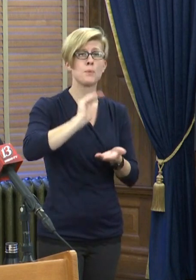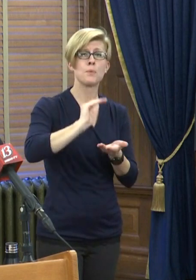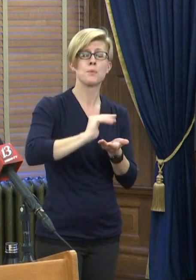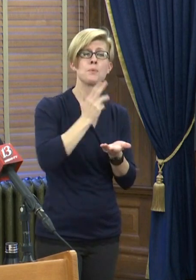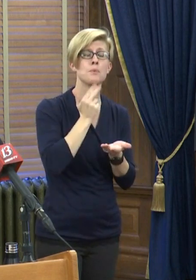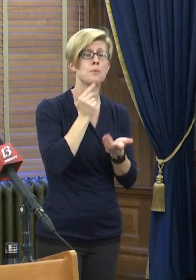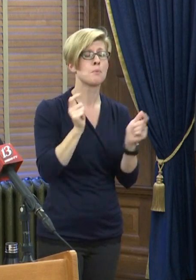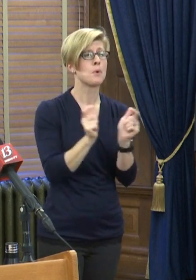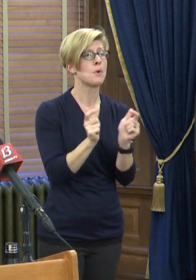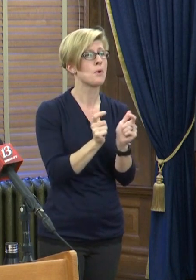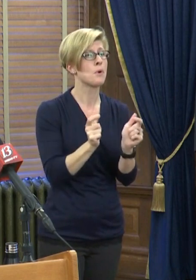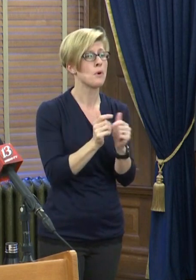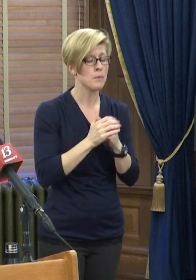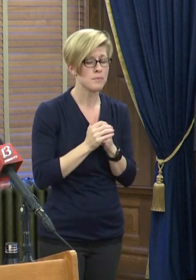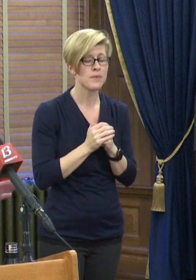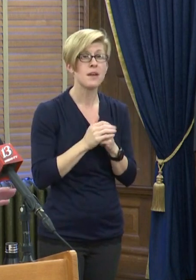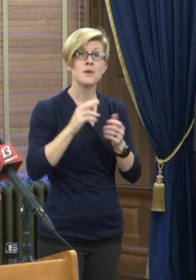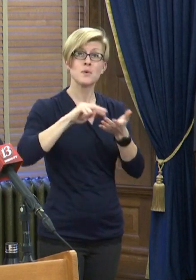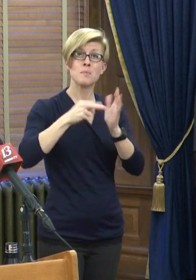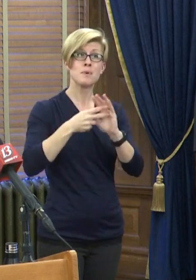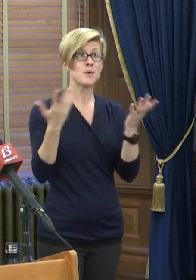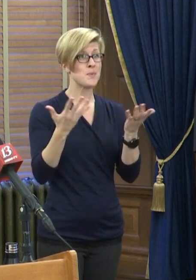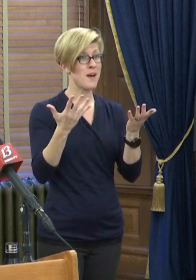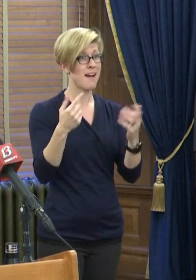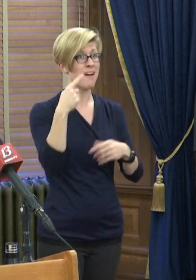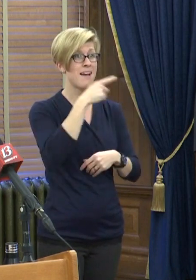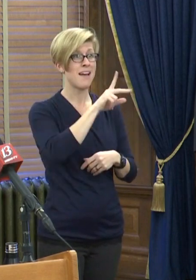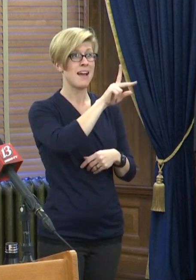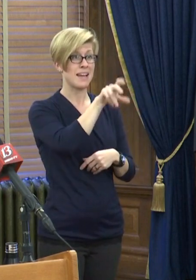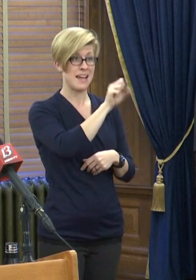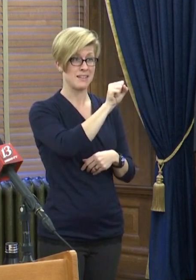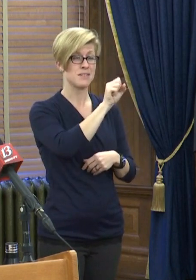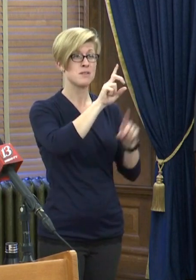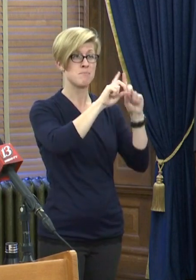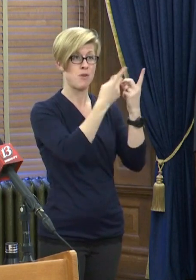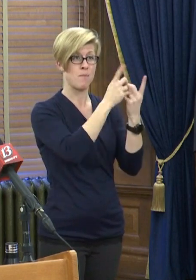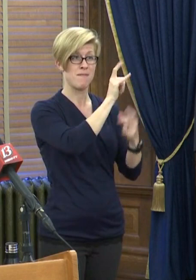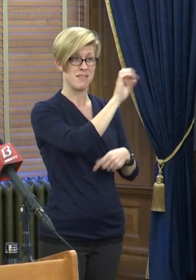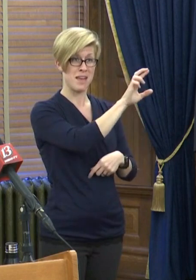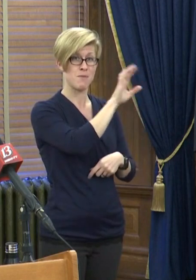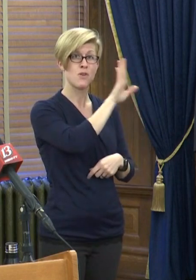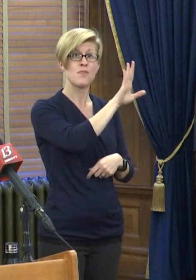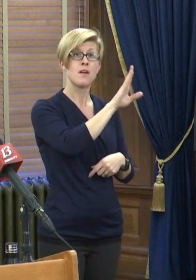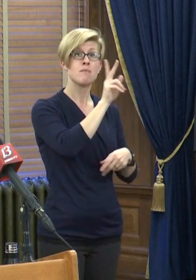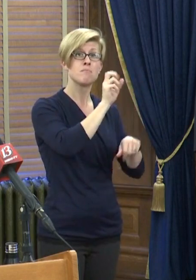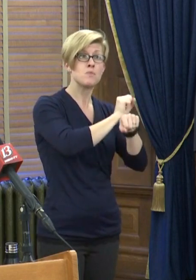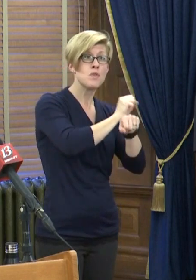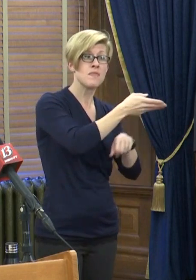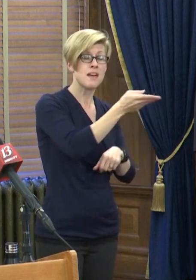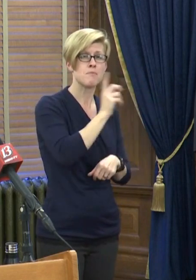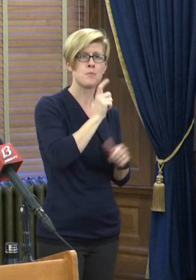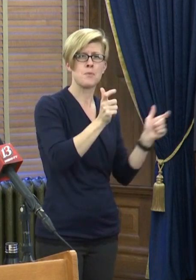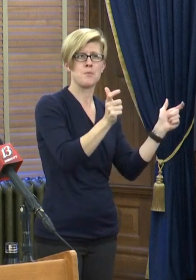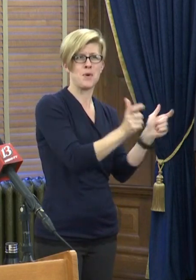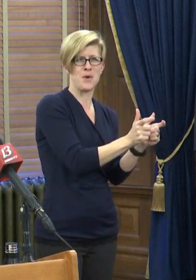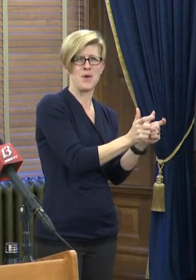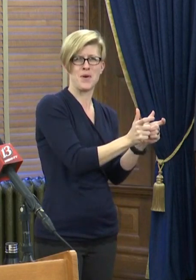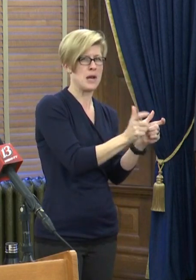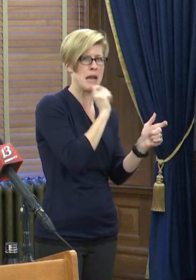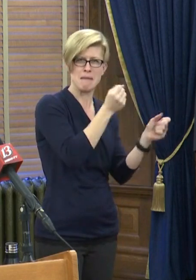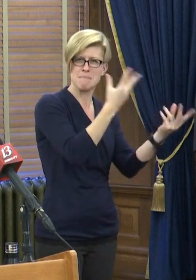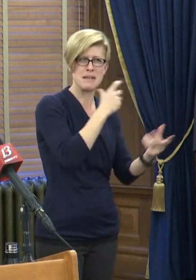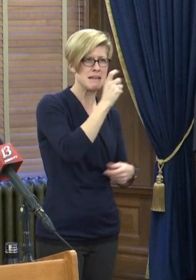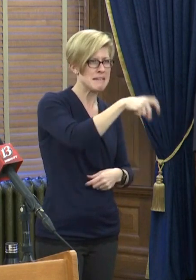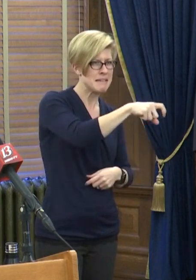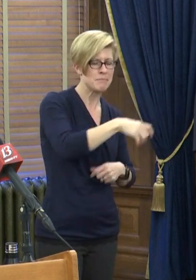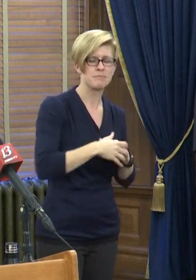Coincidentally, the staffing at the Department of Labor was also at an all-time low. At that time, the